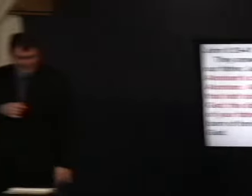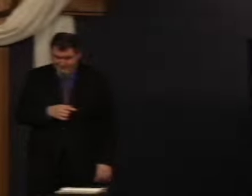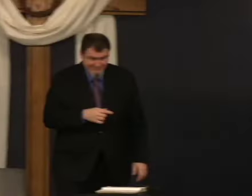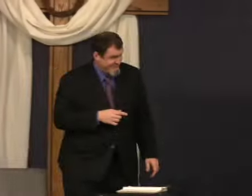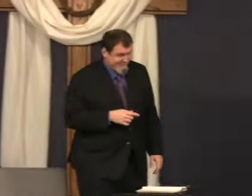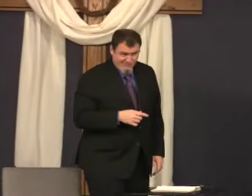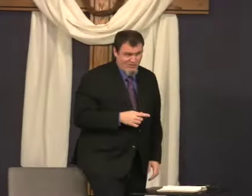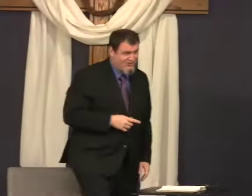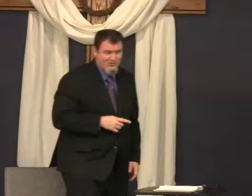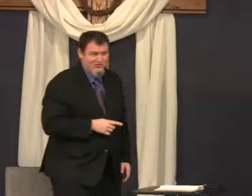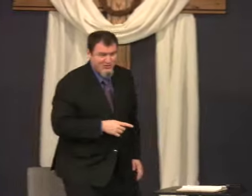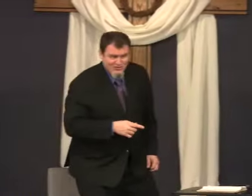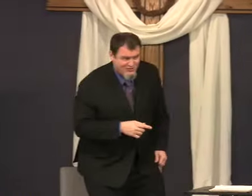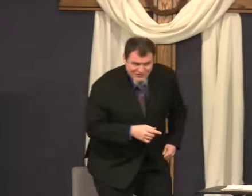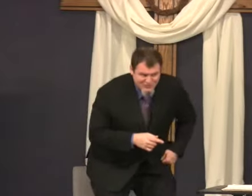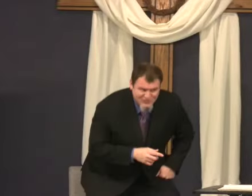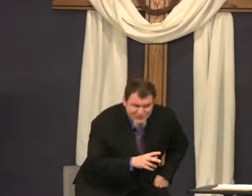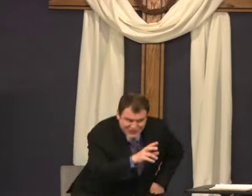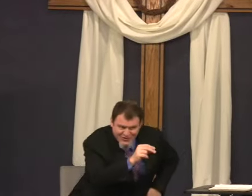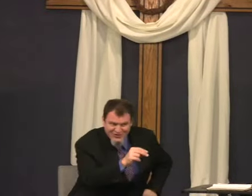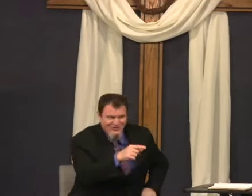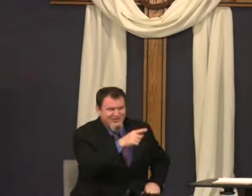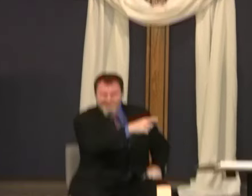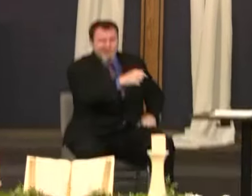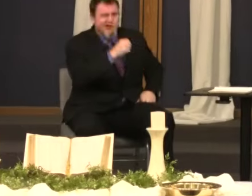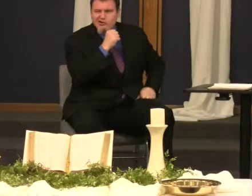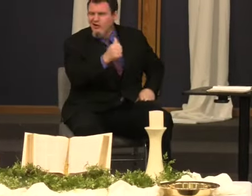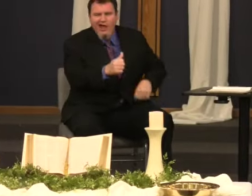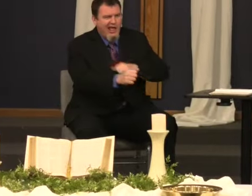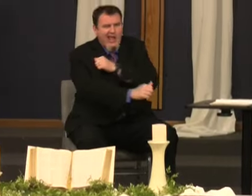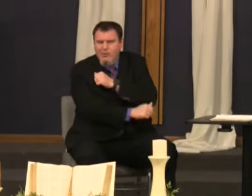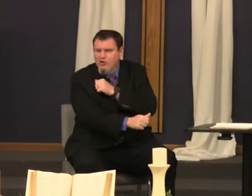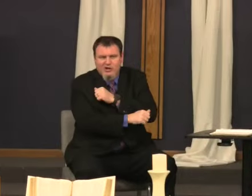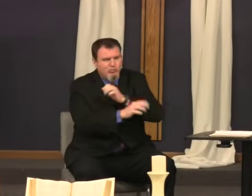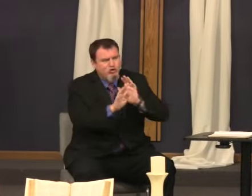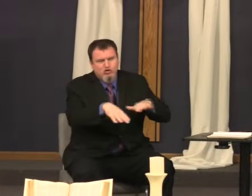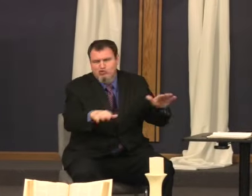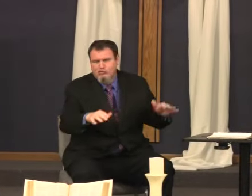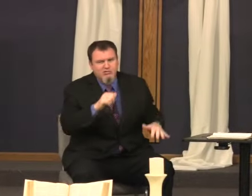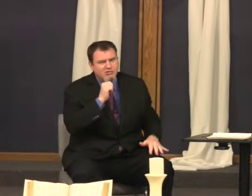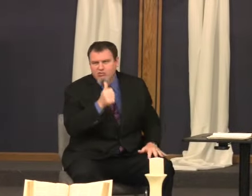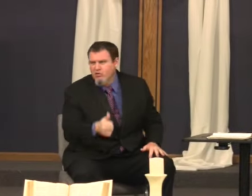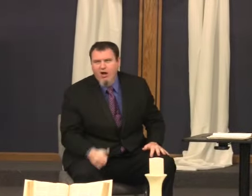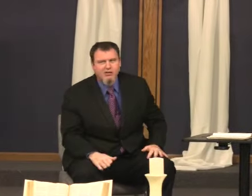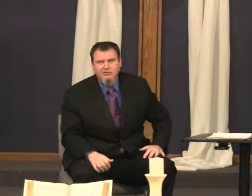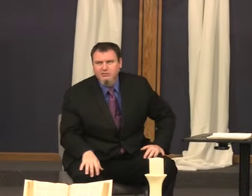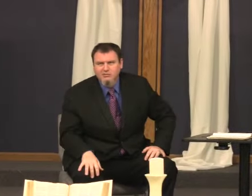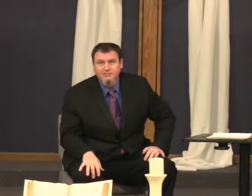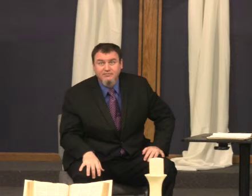And Jesus said unto them, no, you're not Abraham's children.